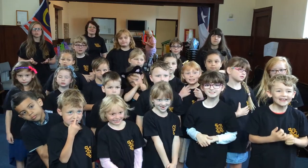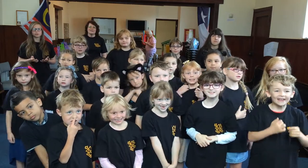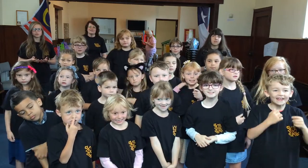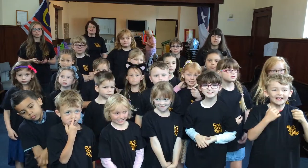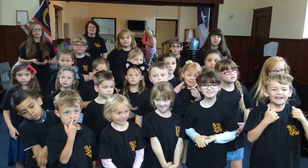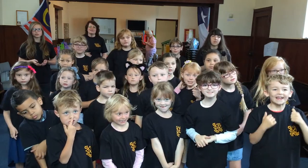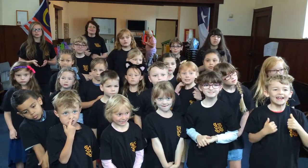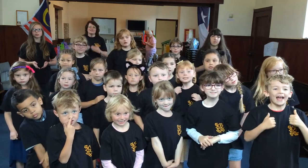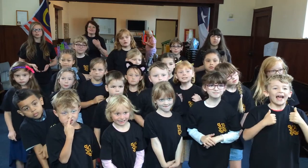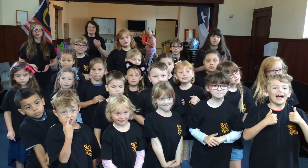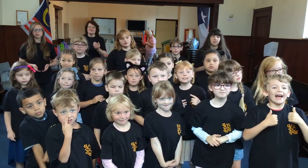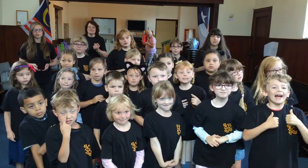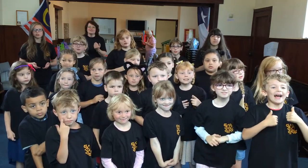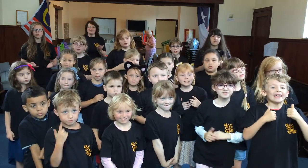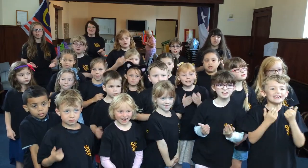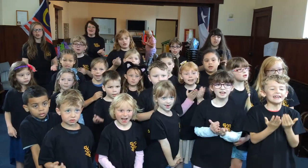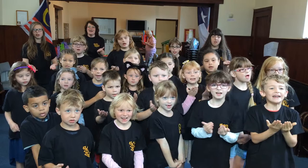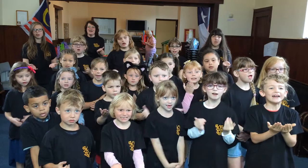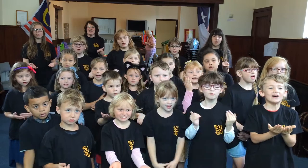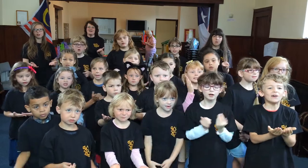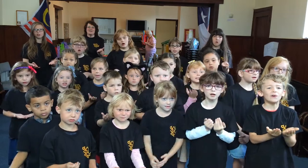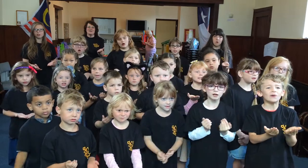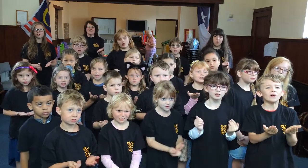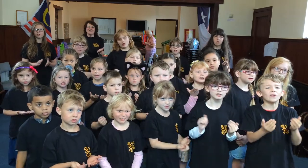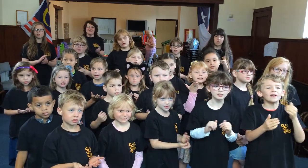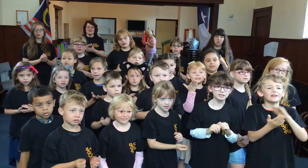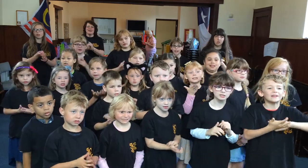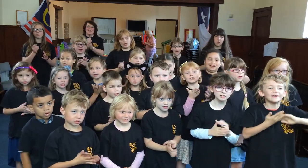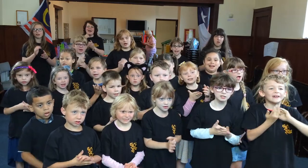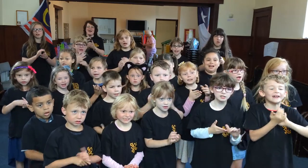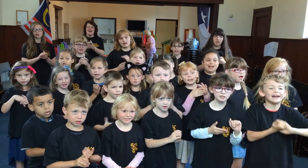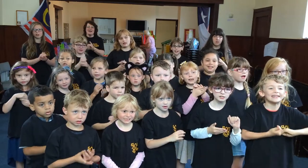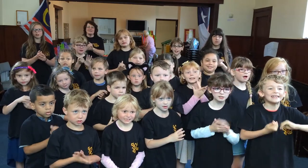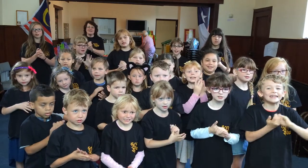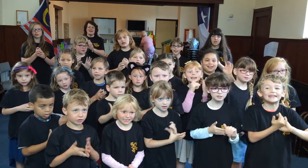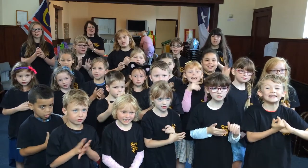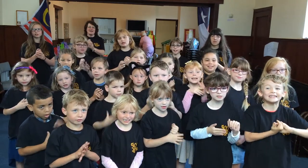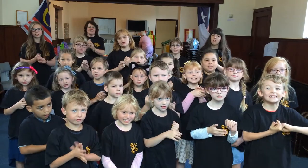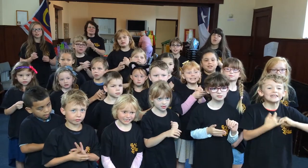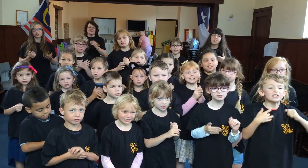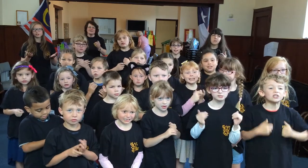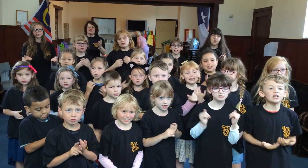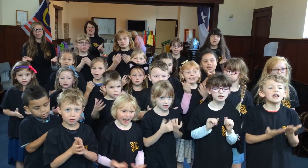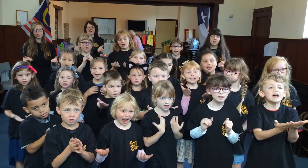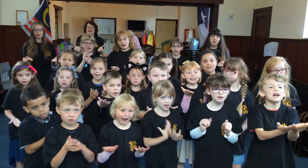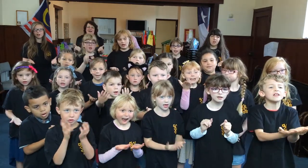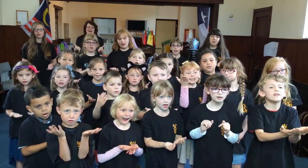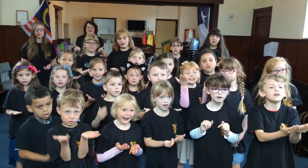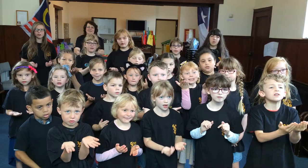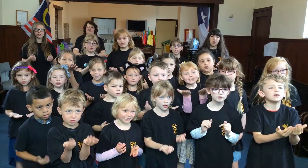Jesus Share all the kindness, share all